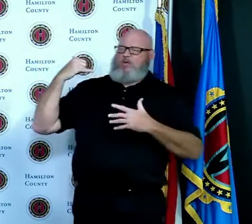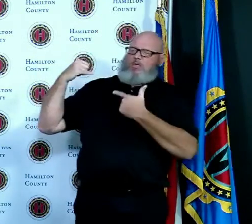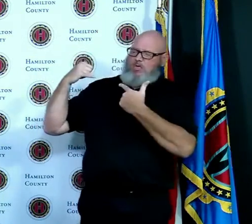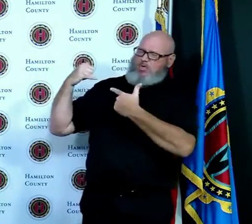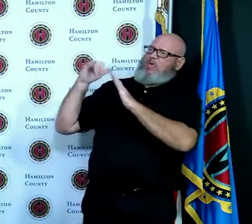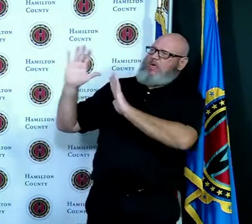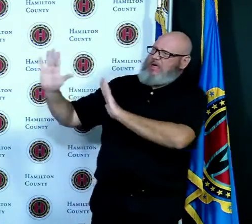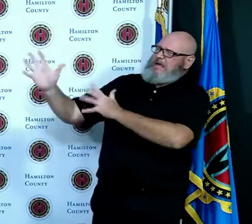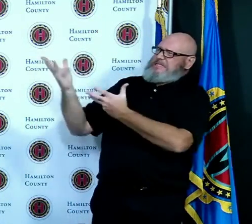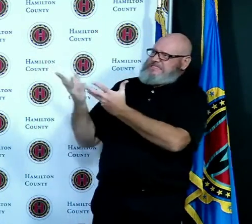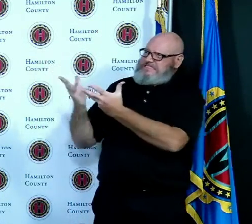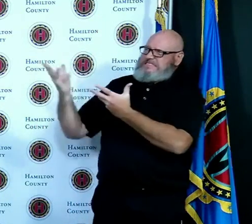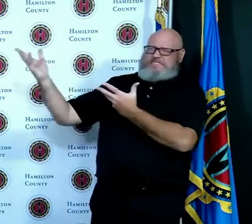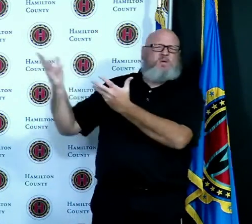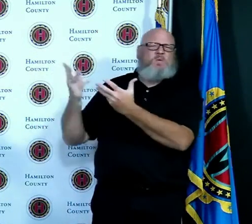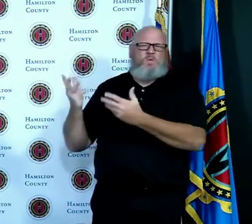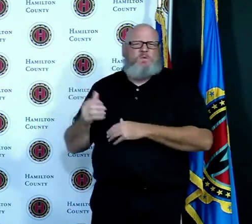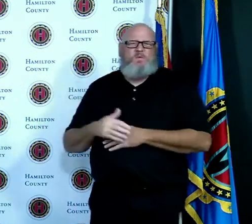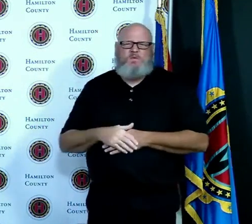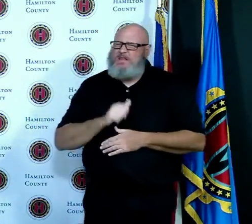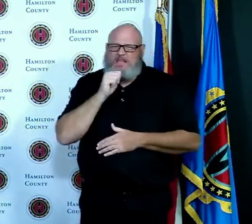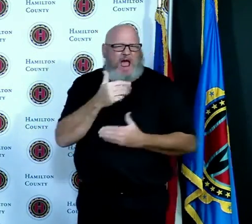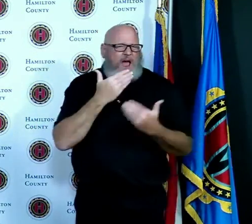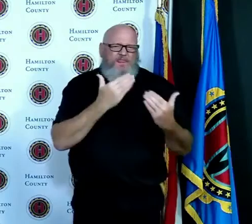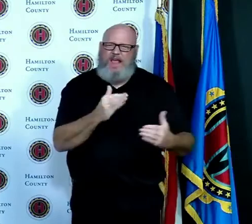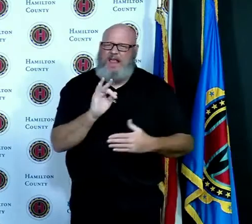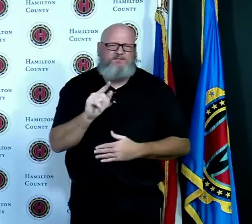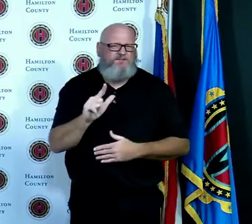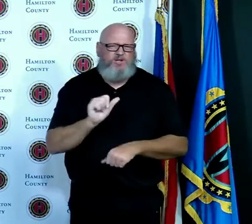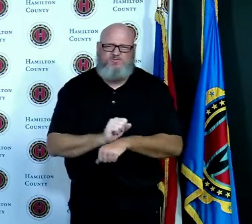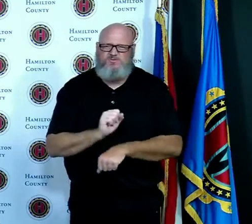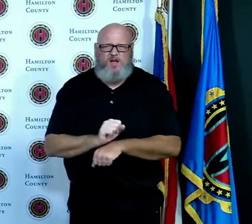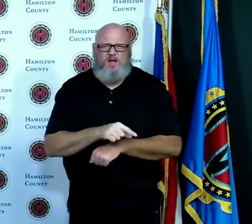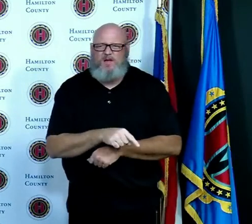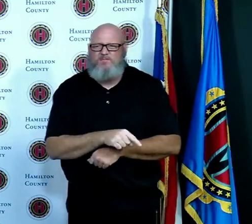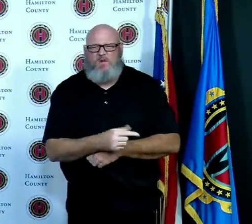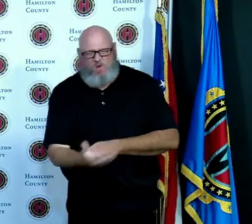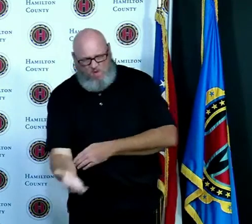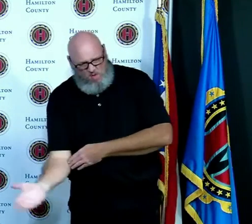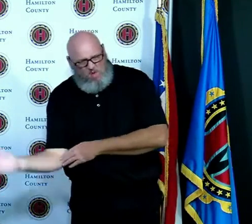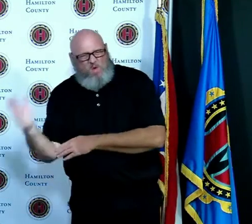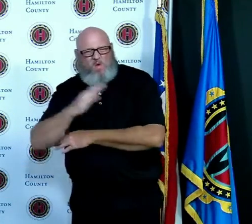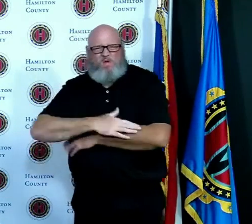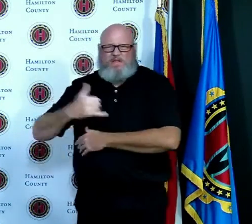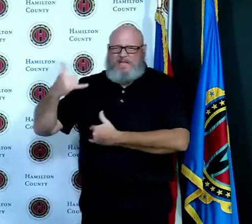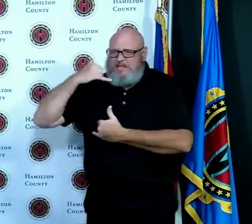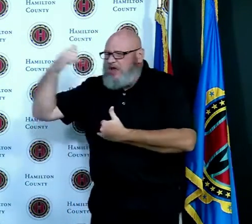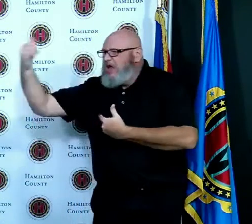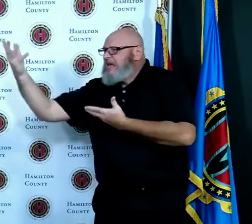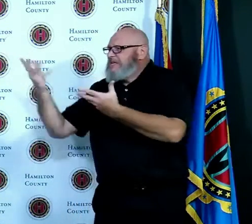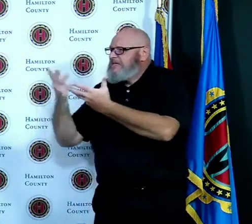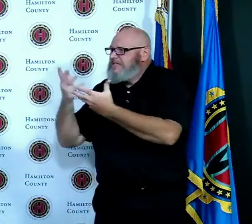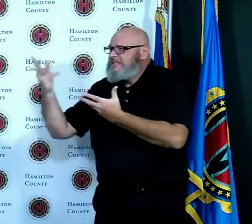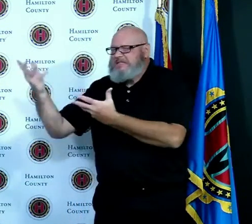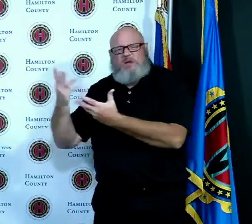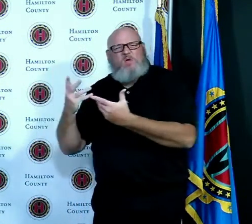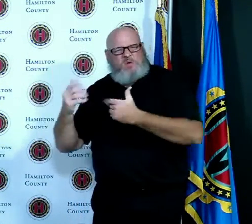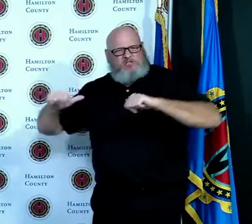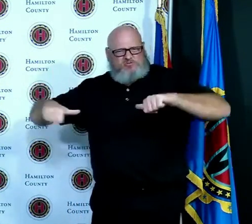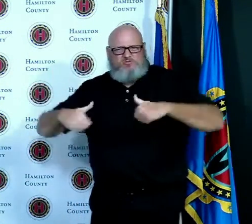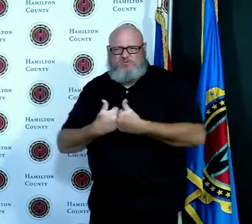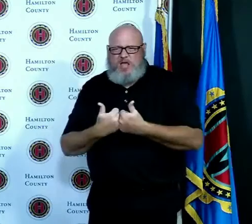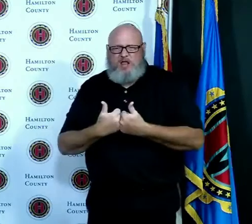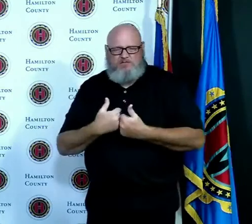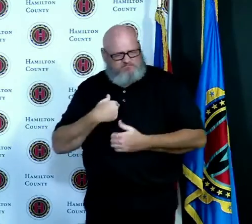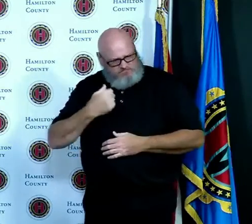out to all the contact tracers doing this tireless work. Your work is greatly appreciated, and everyone in Hamilton County understands that this work will slow